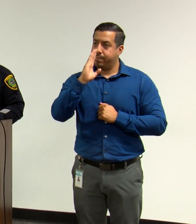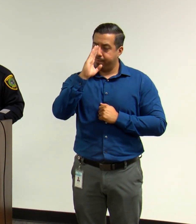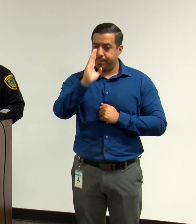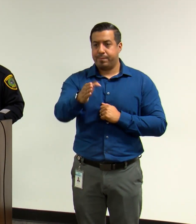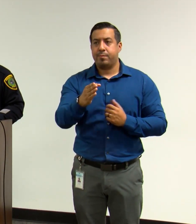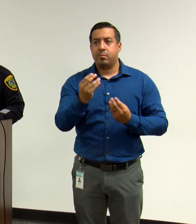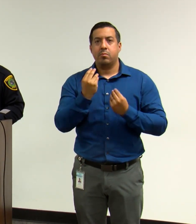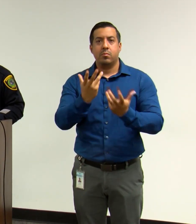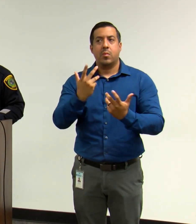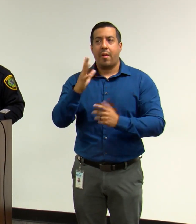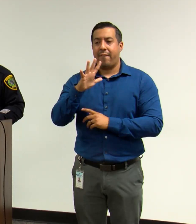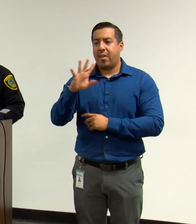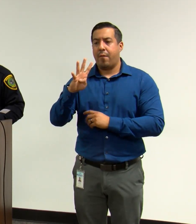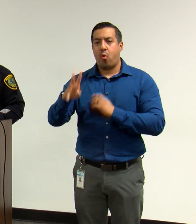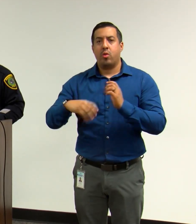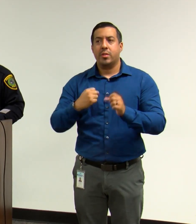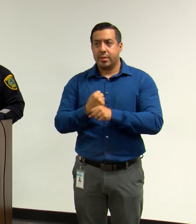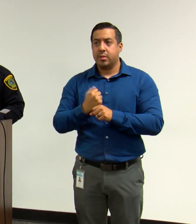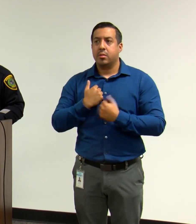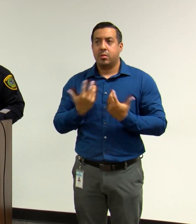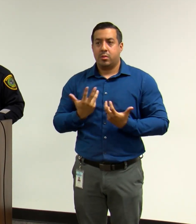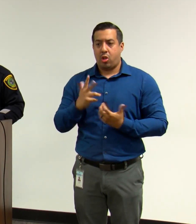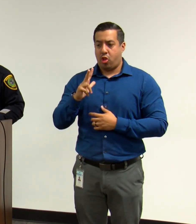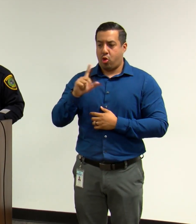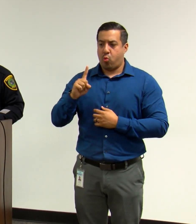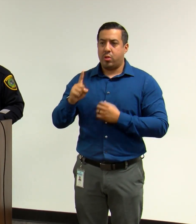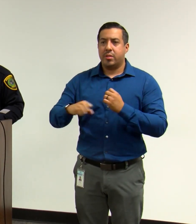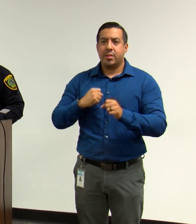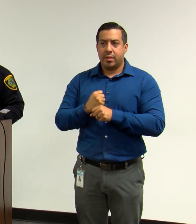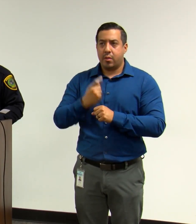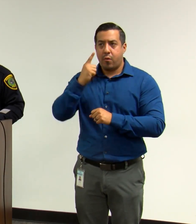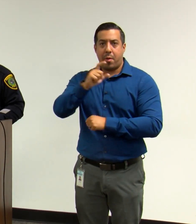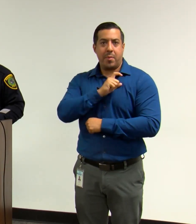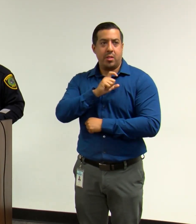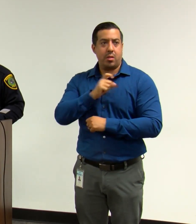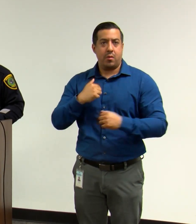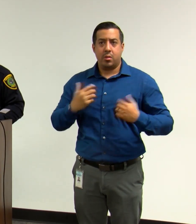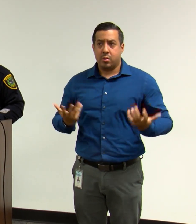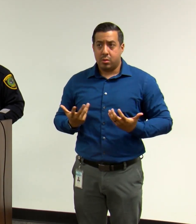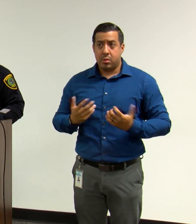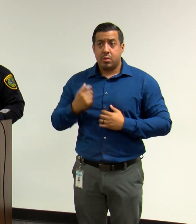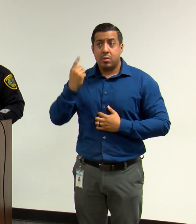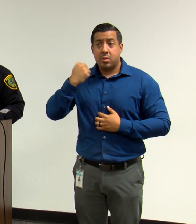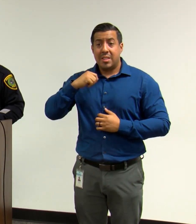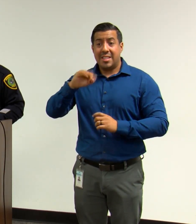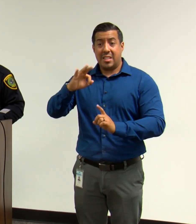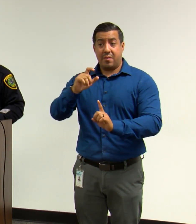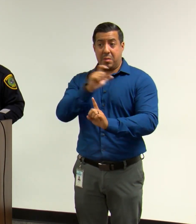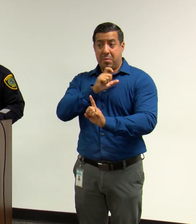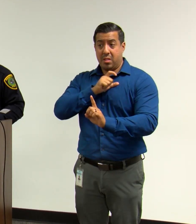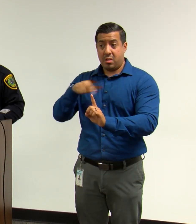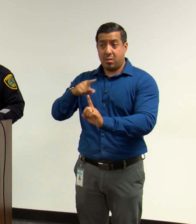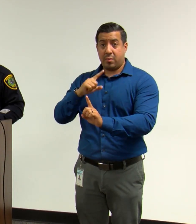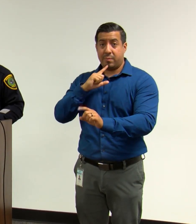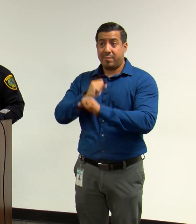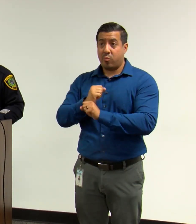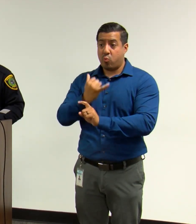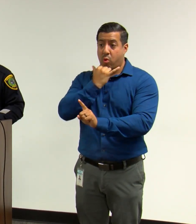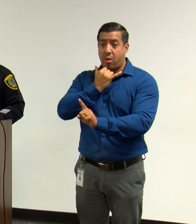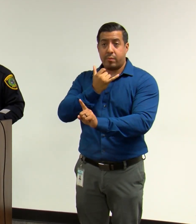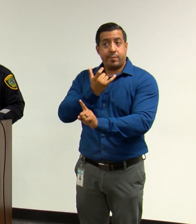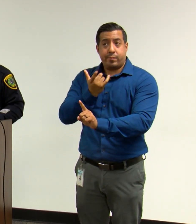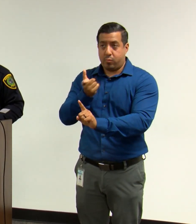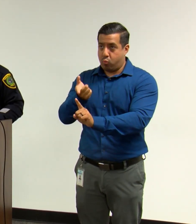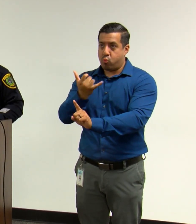to be for 54 years in Houston, 31 years as a police officer. If the police officers are wrong, they're